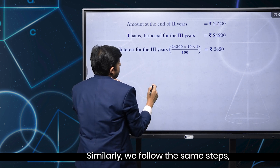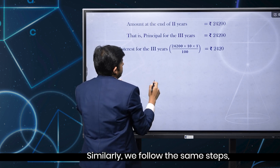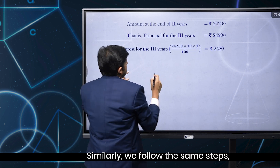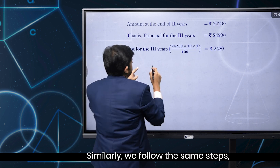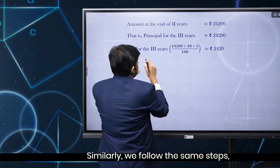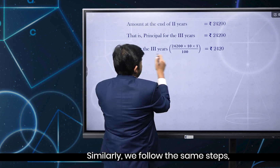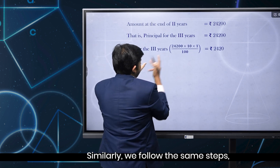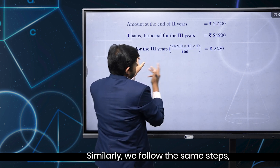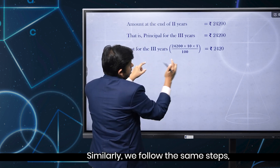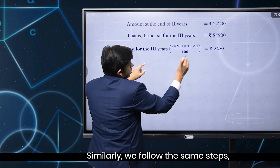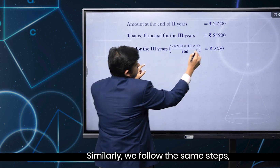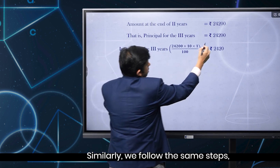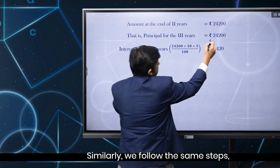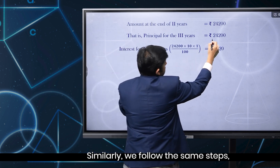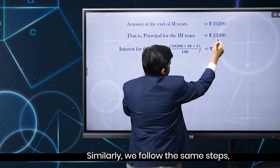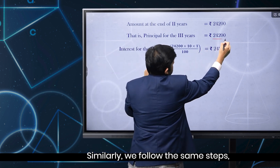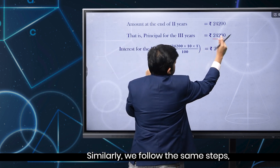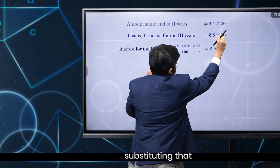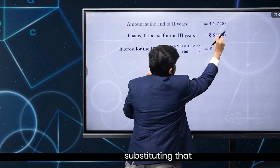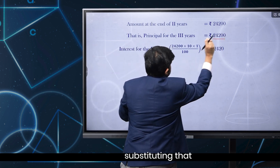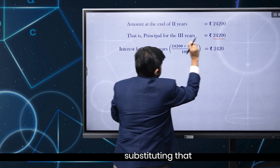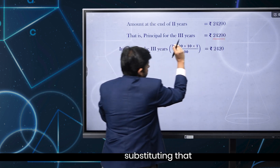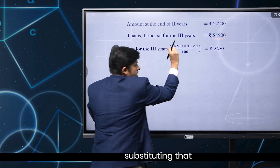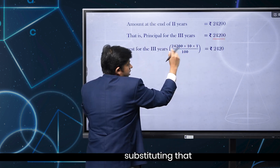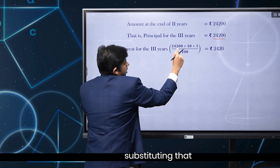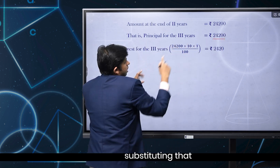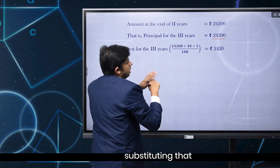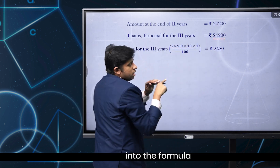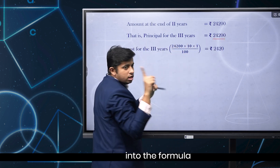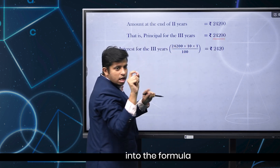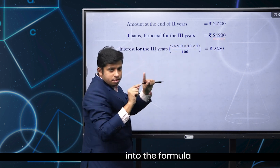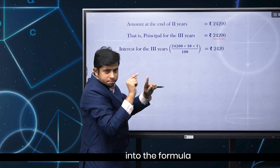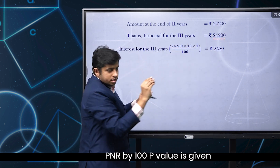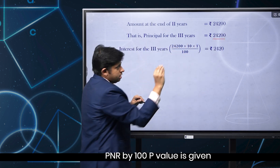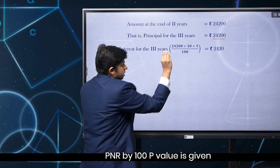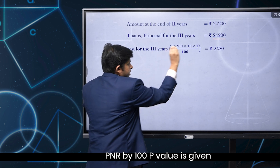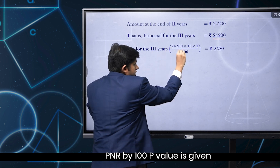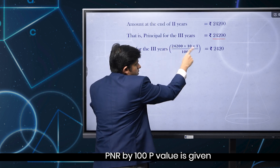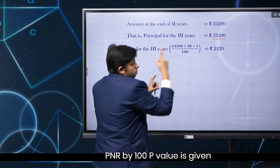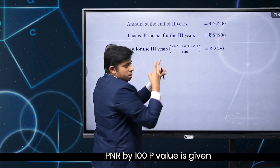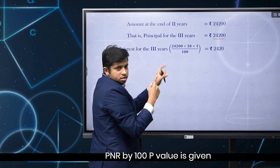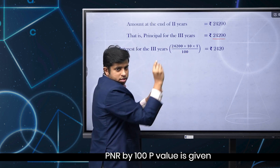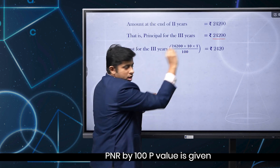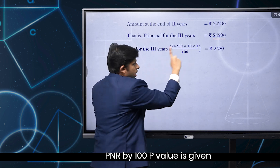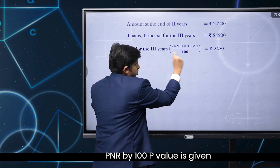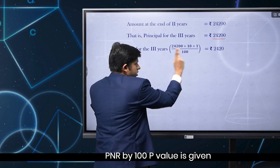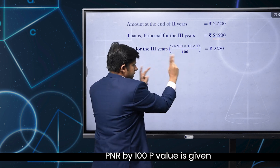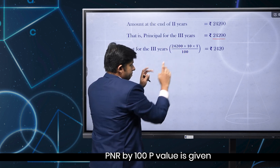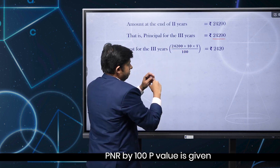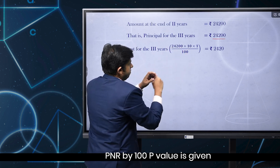Similarly, we follow the same steps, substituting that into the formula PNR by 100. P value is given,